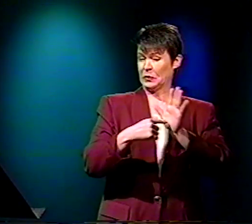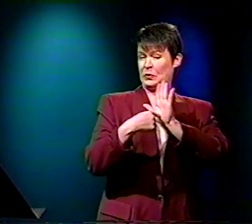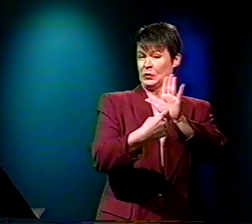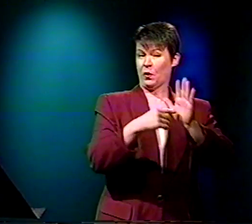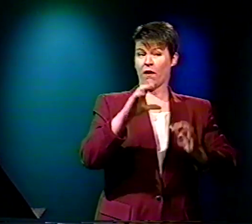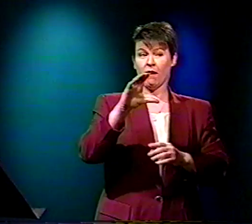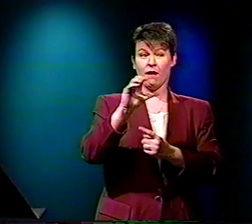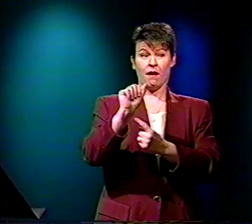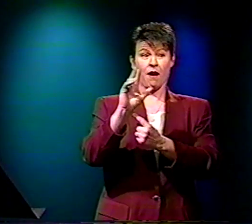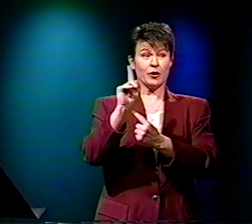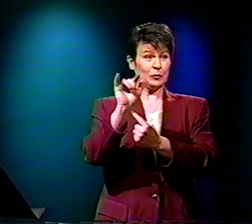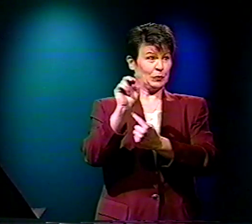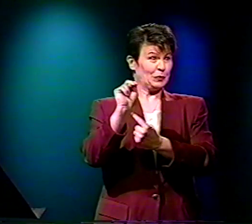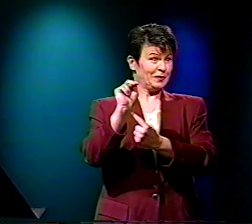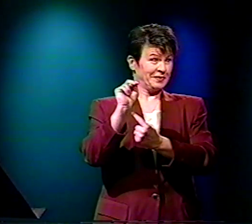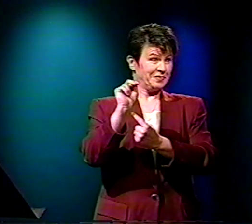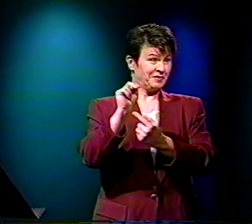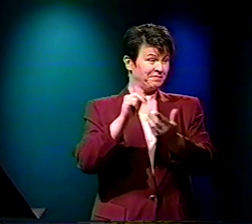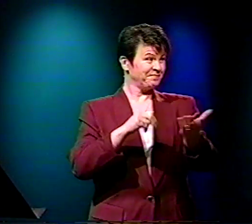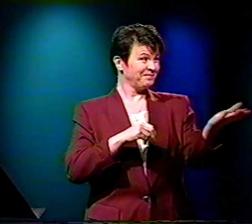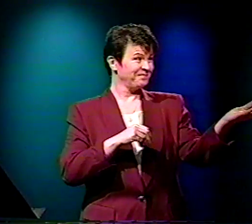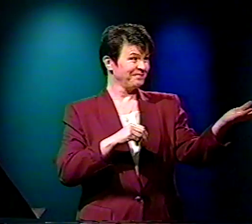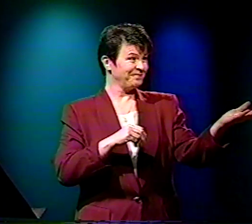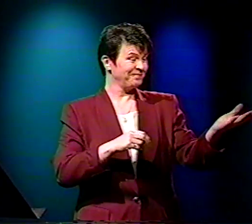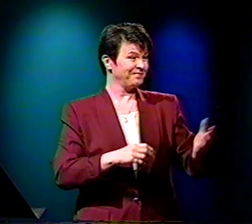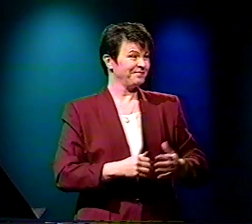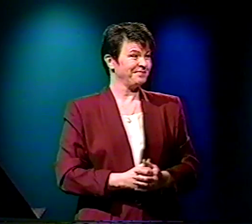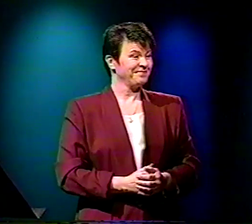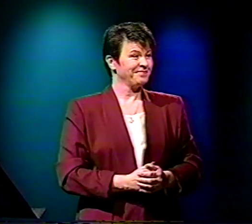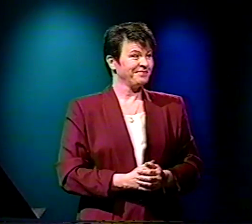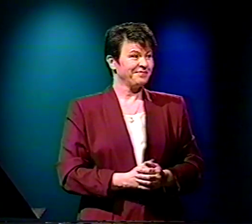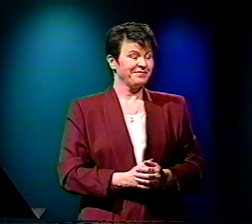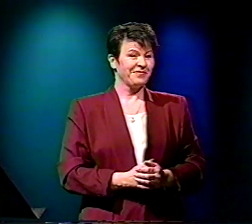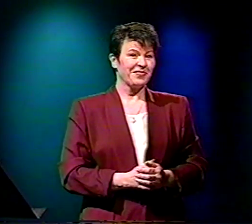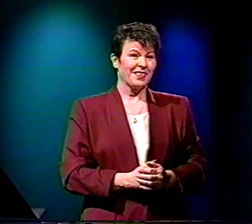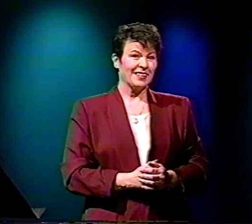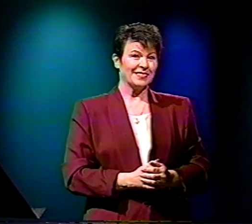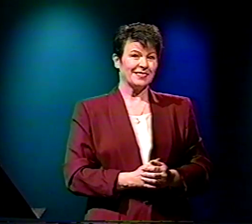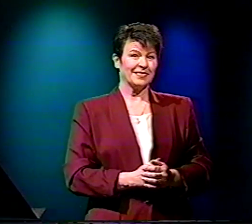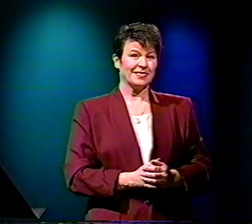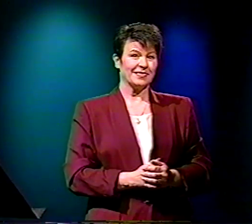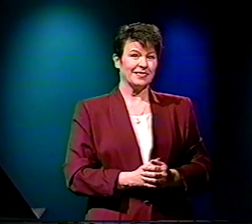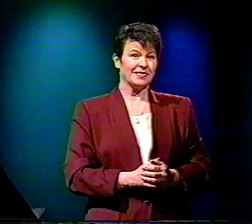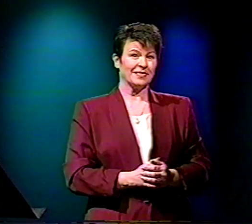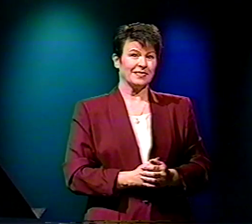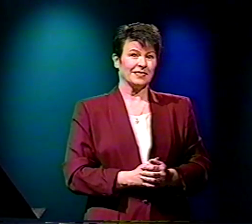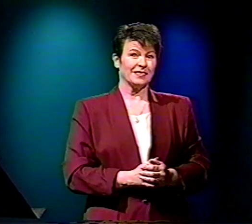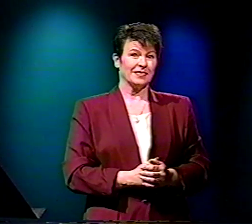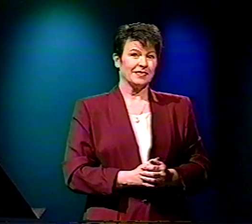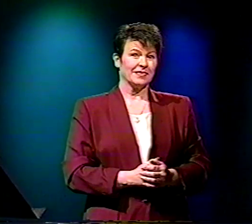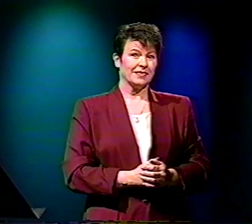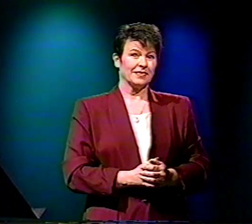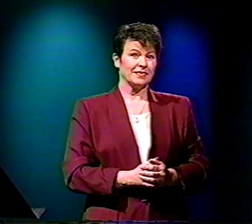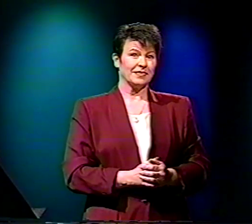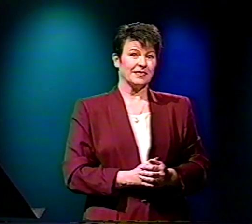Let me start off with a story, and I'll present that story through a cartoon. Take a look at the cartoon.